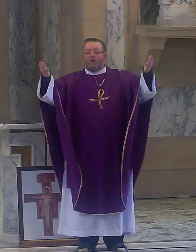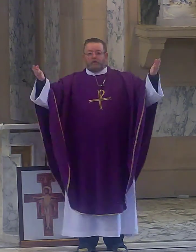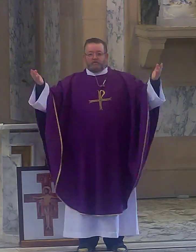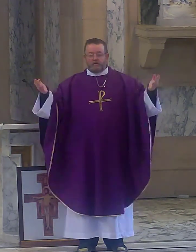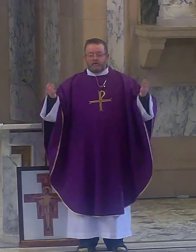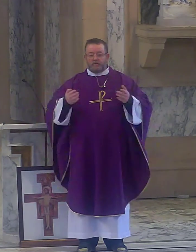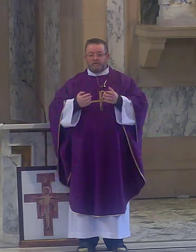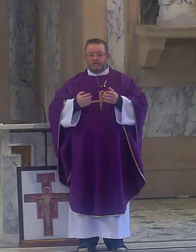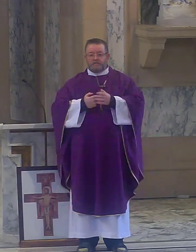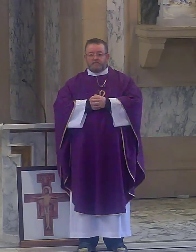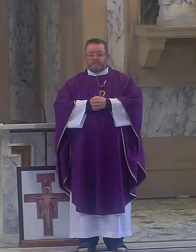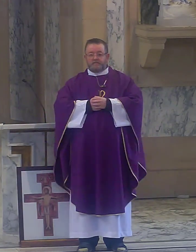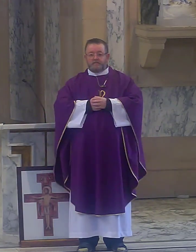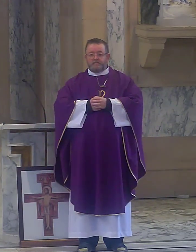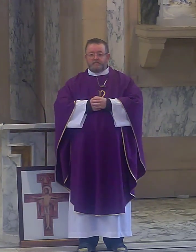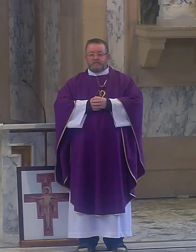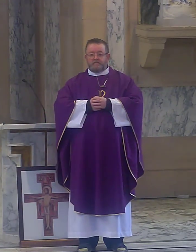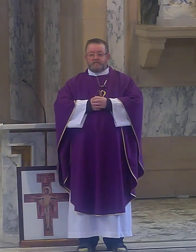all of us